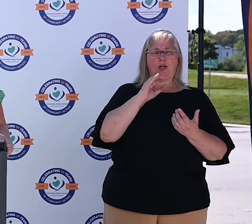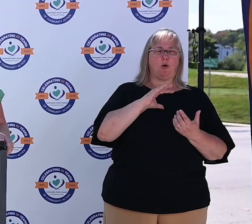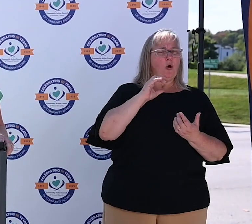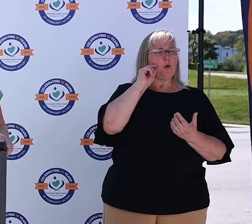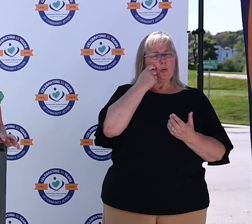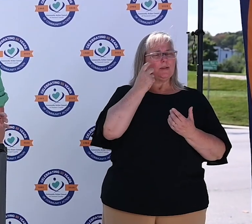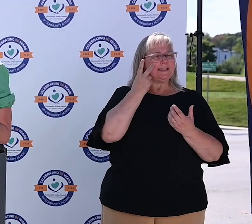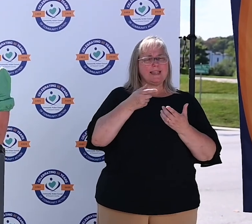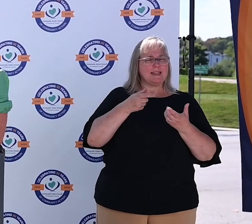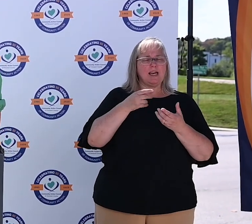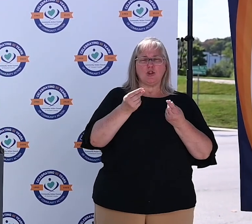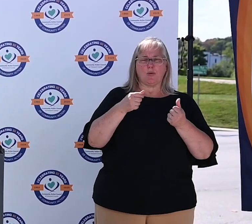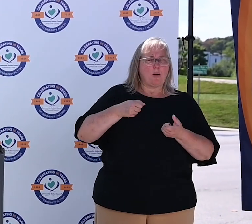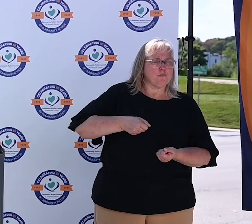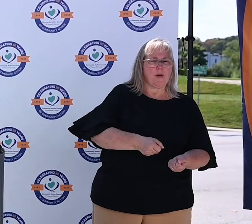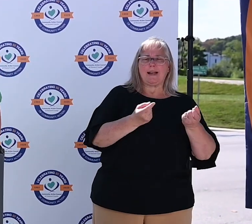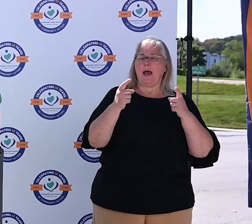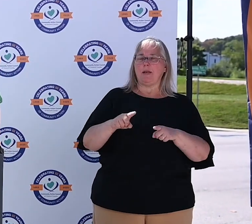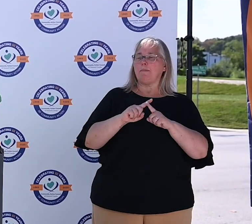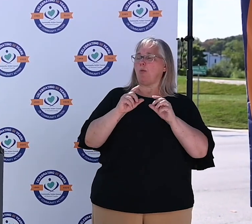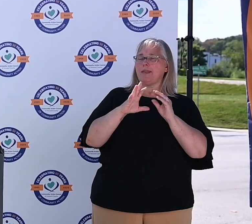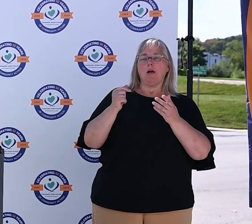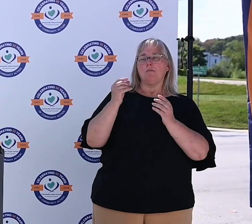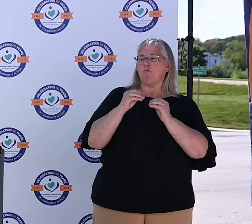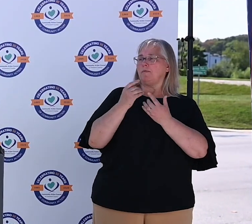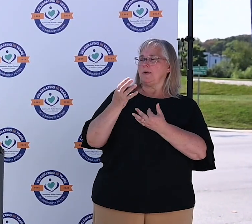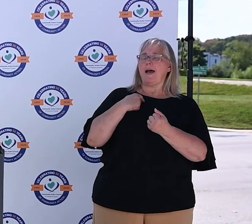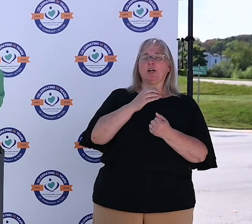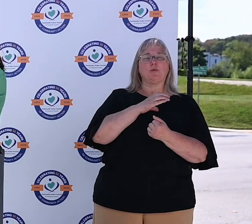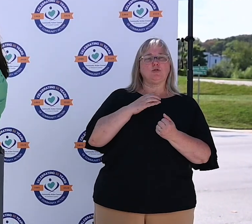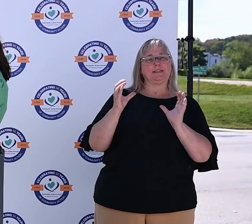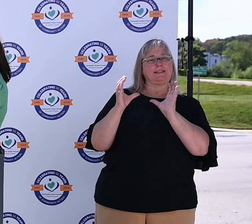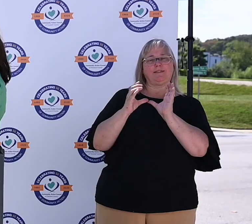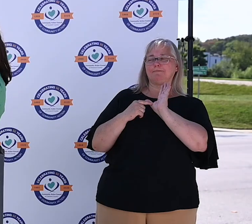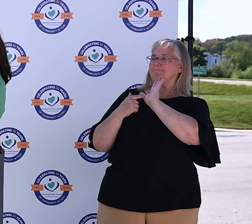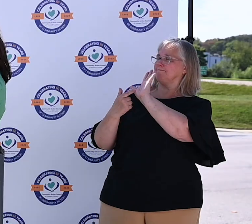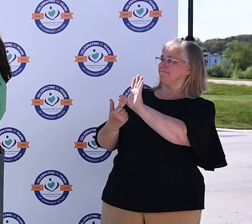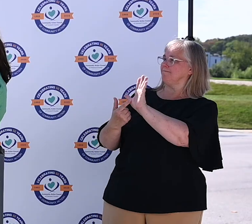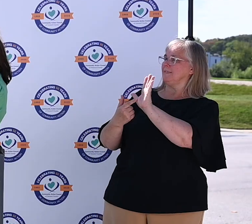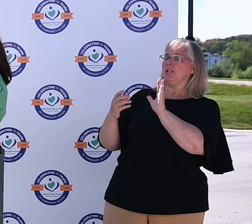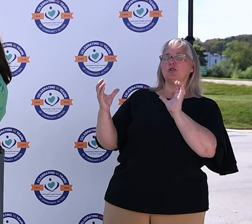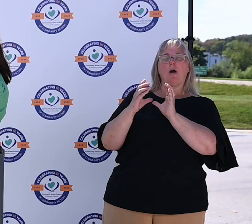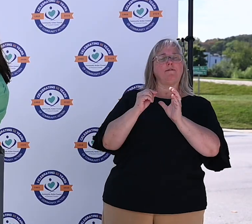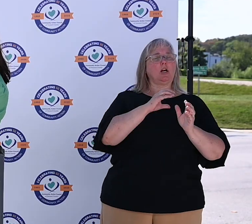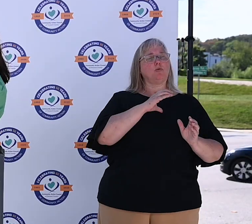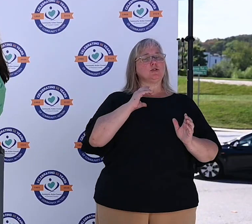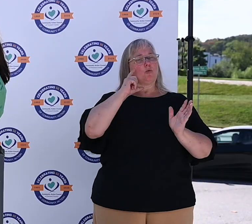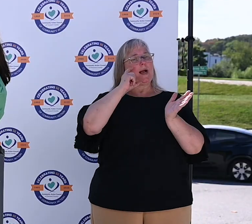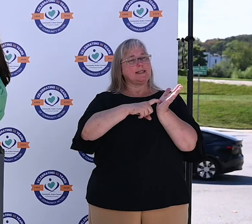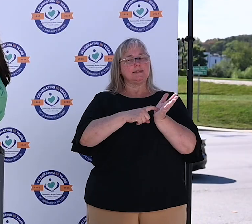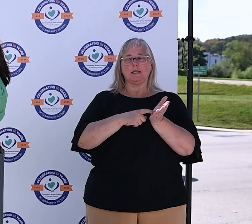groundbreaking come to fruition. But without further ado, I have a congressional citation, so Certificate of Congressional